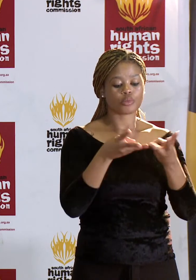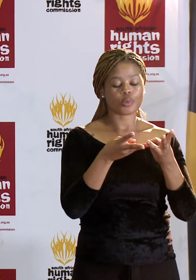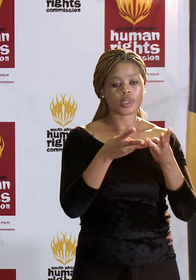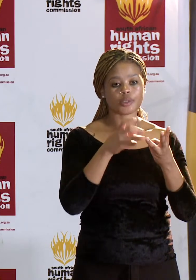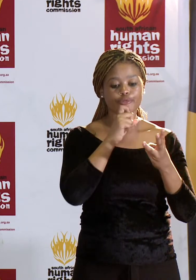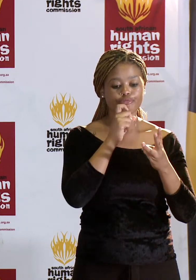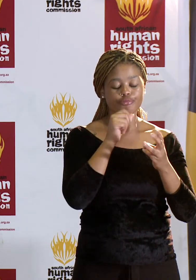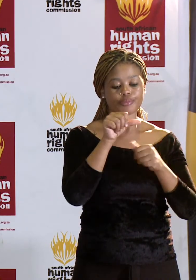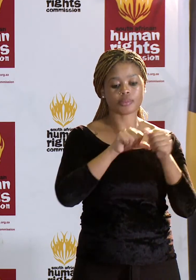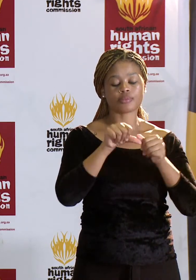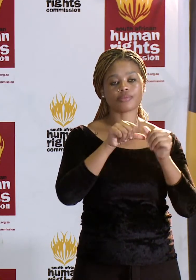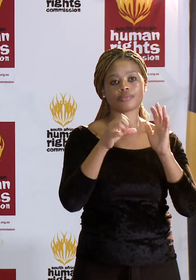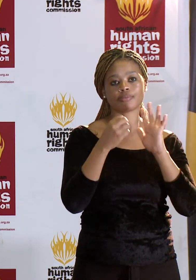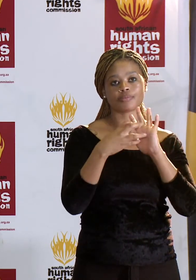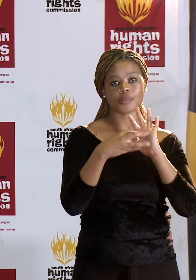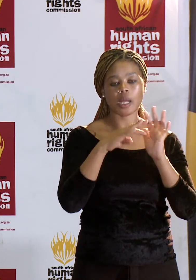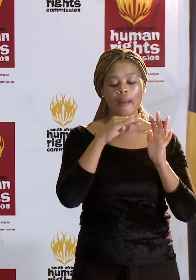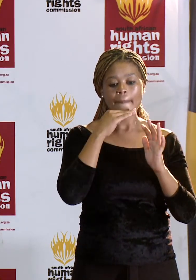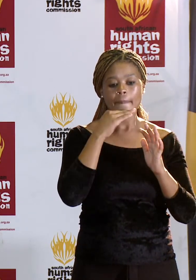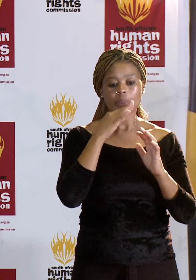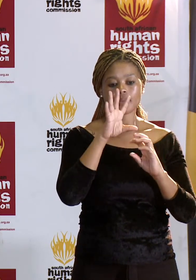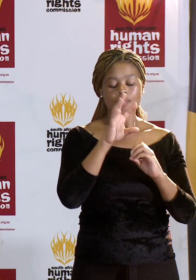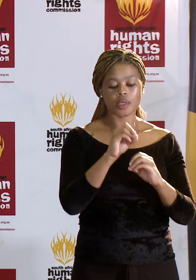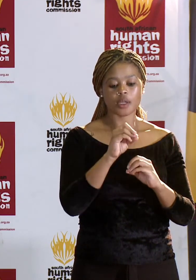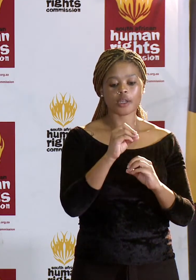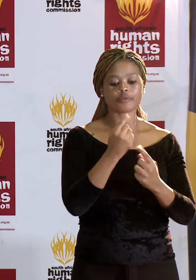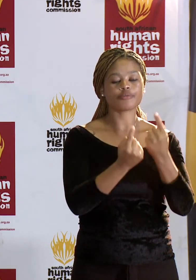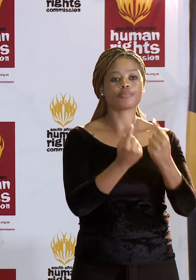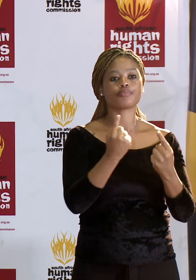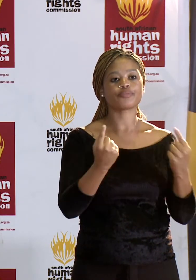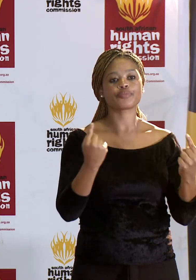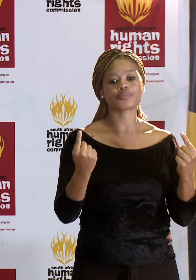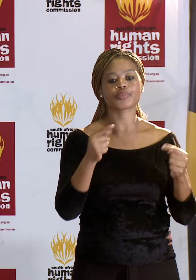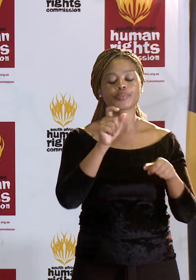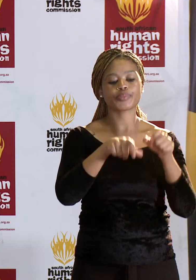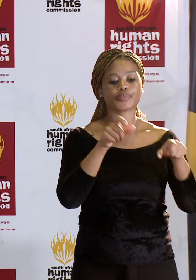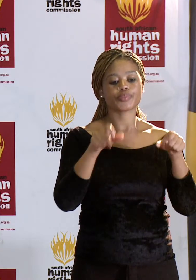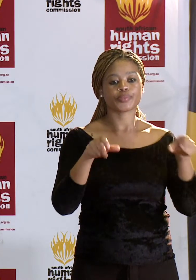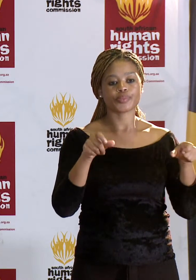media? This means acknowledging the value of each person